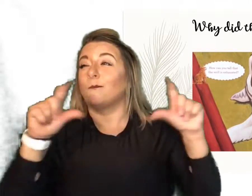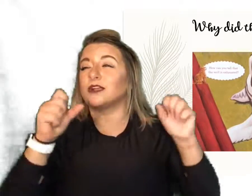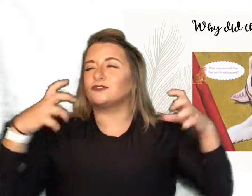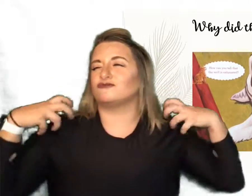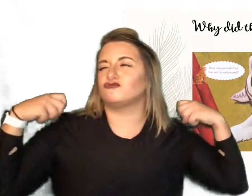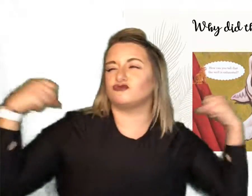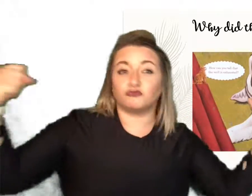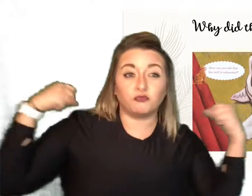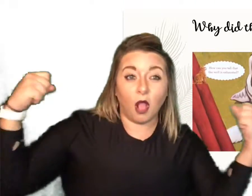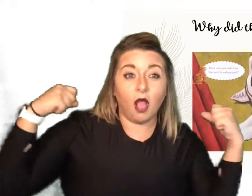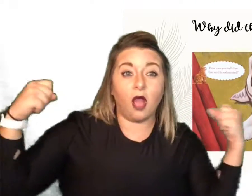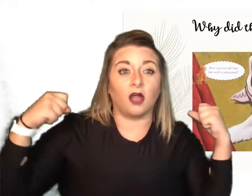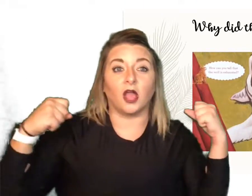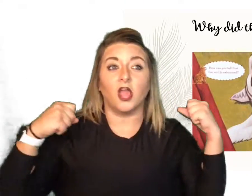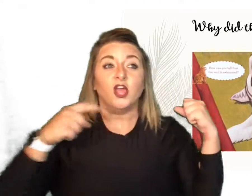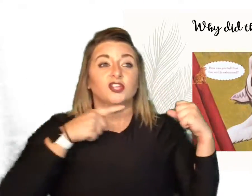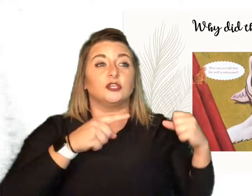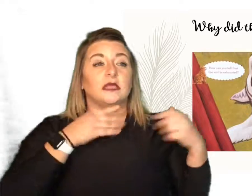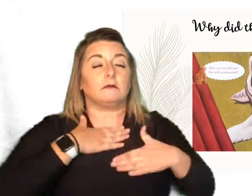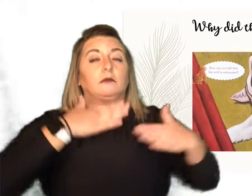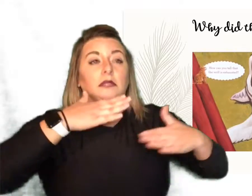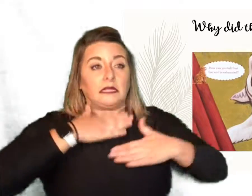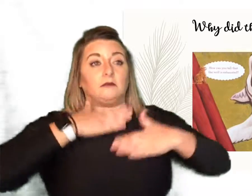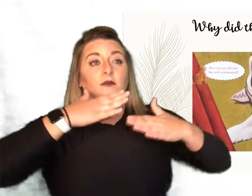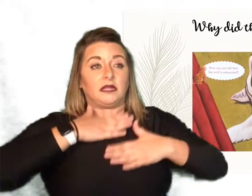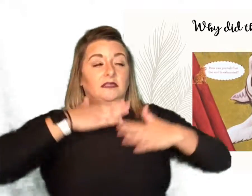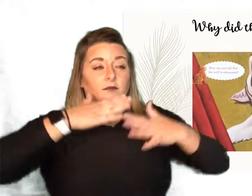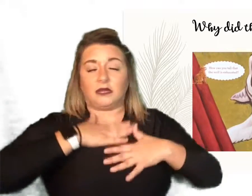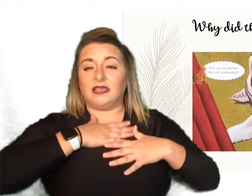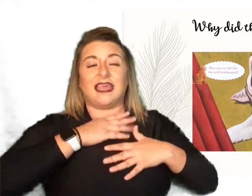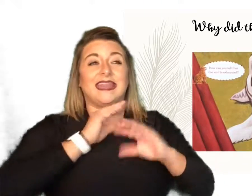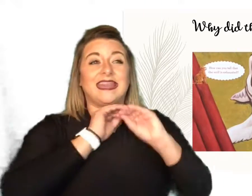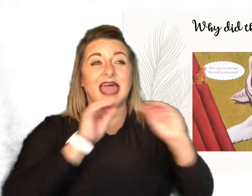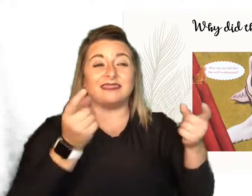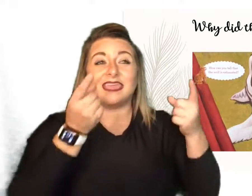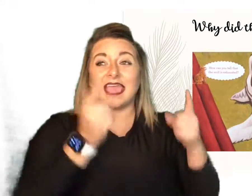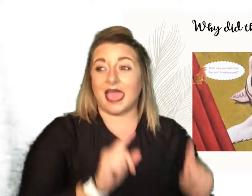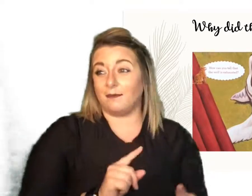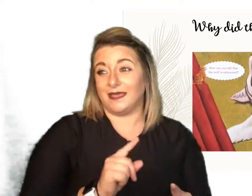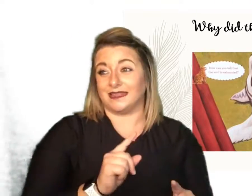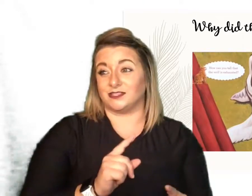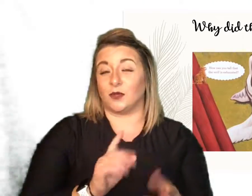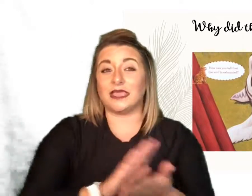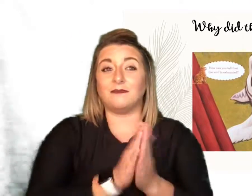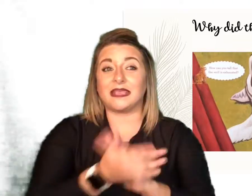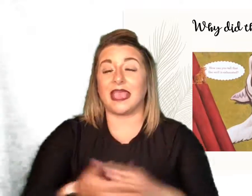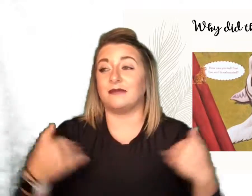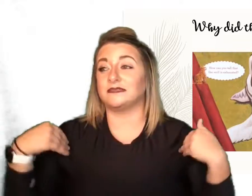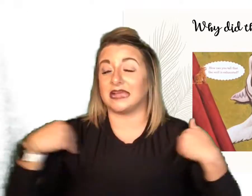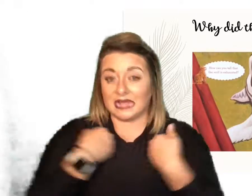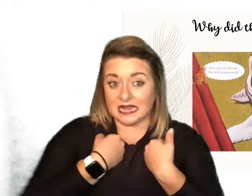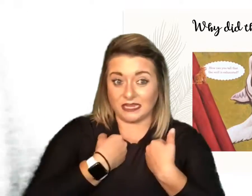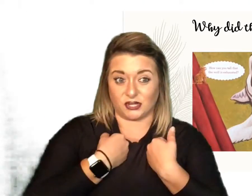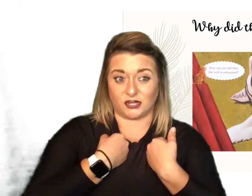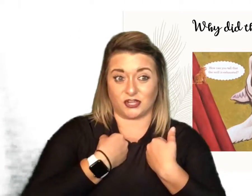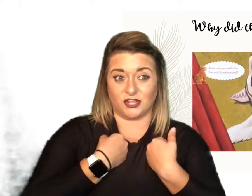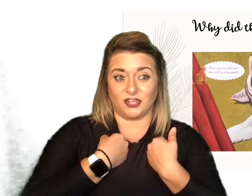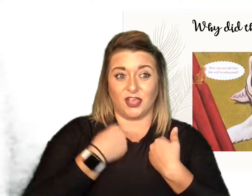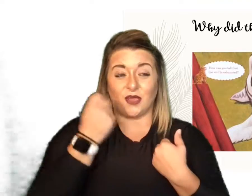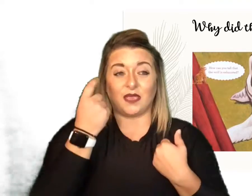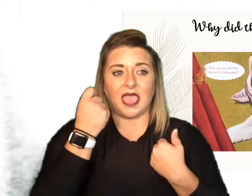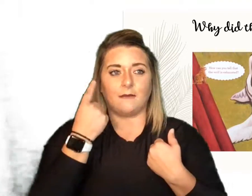bricks. Bricks are strong. So he had to breathe and breathe and breathe and nothing happened. So he became